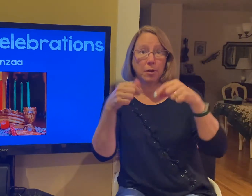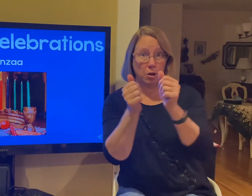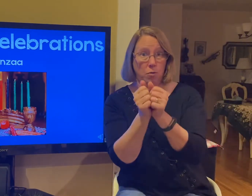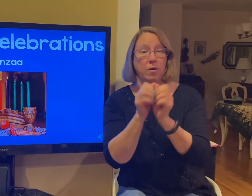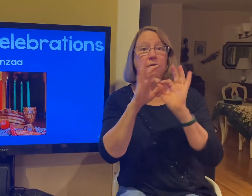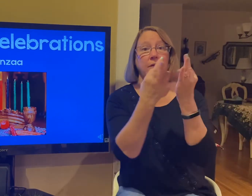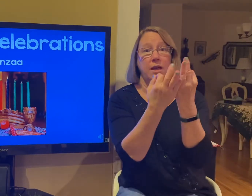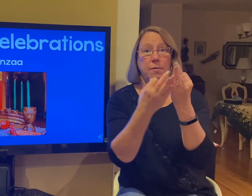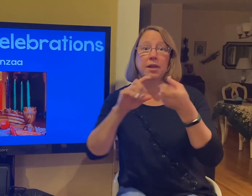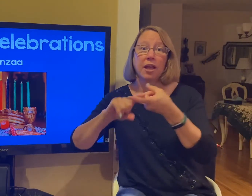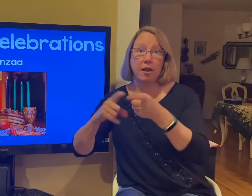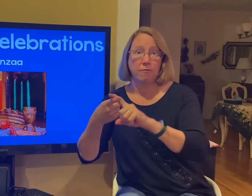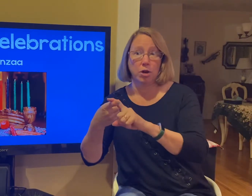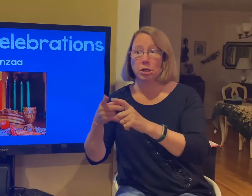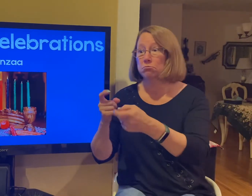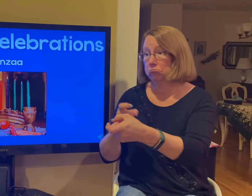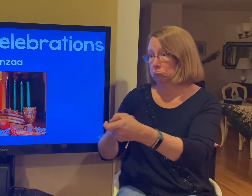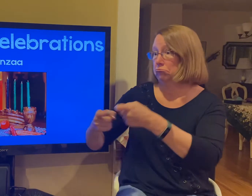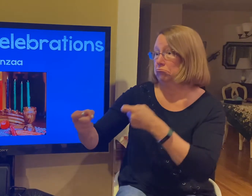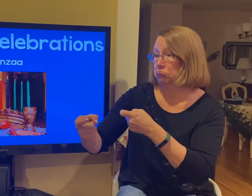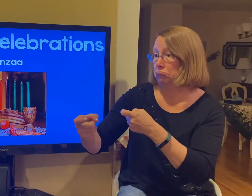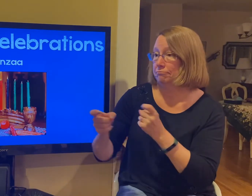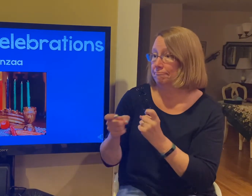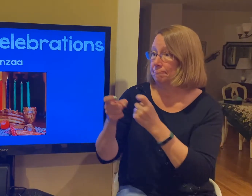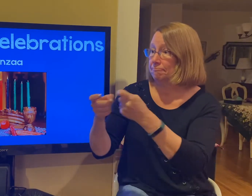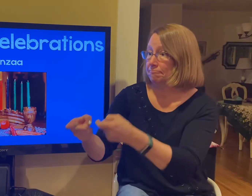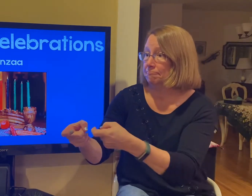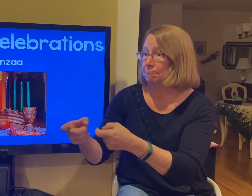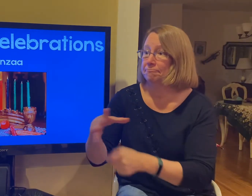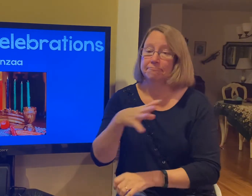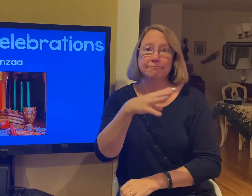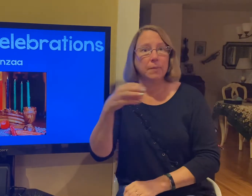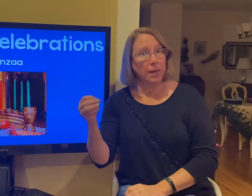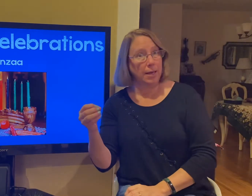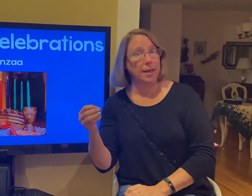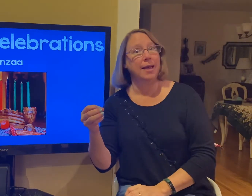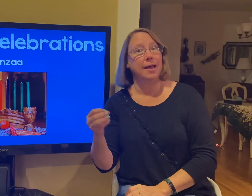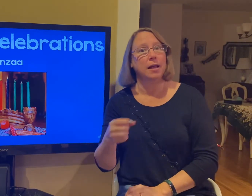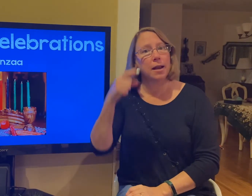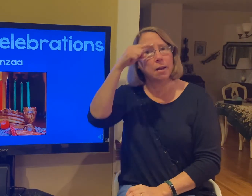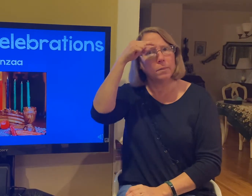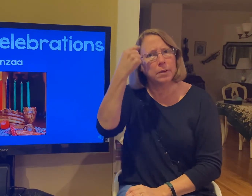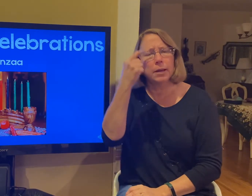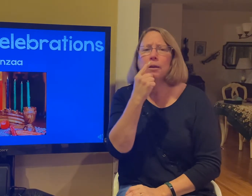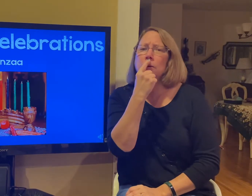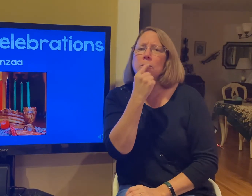to exchange gifts and to light a series of black, red, and green